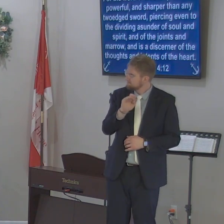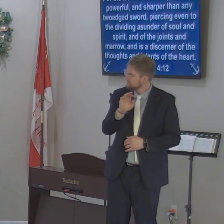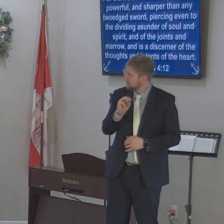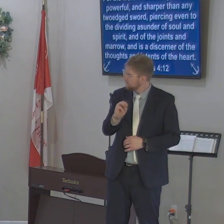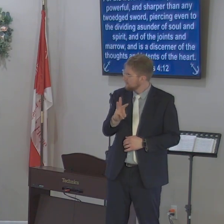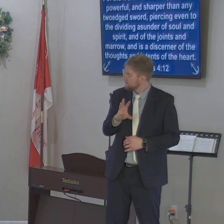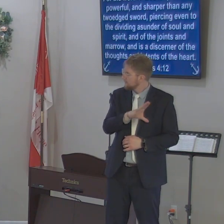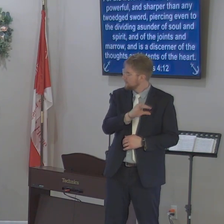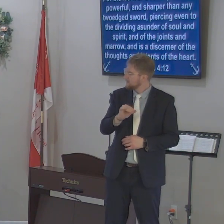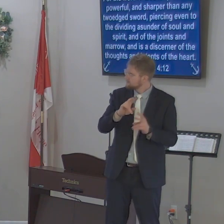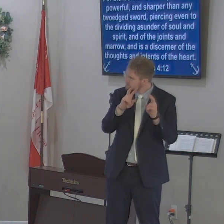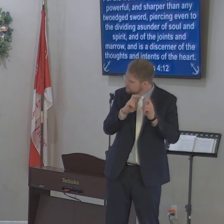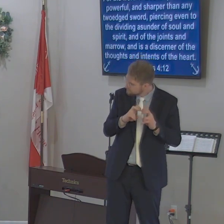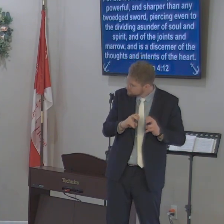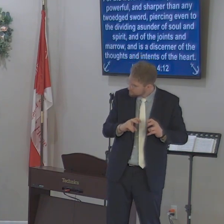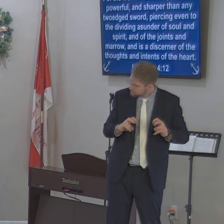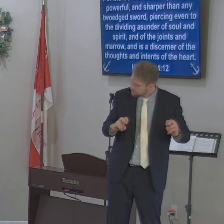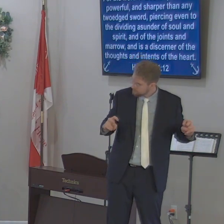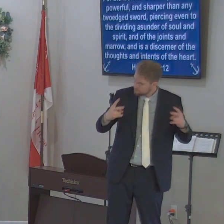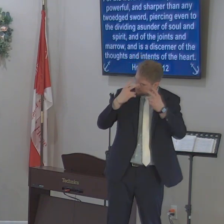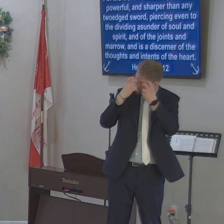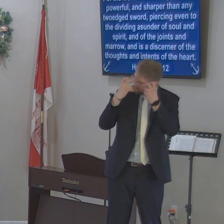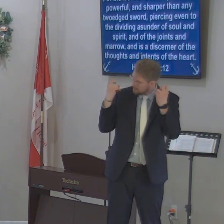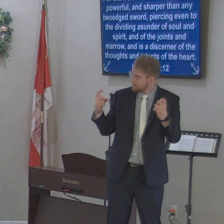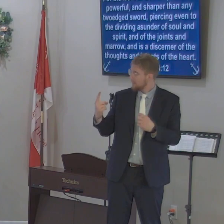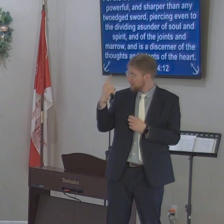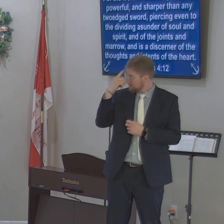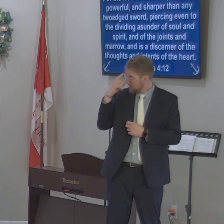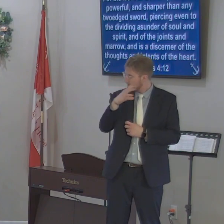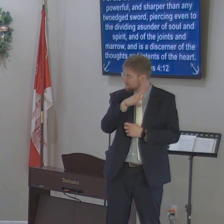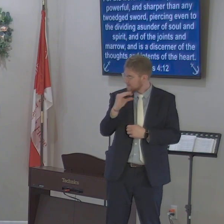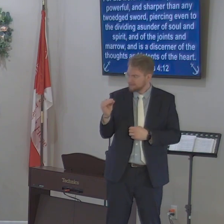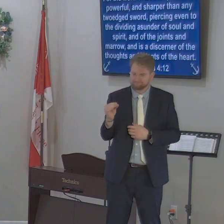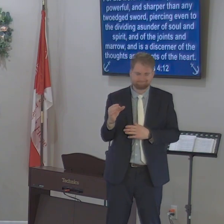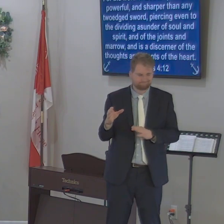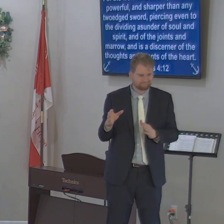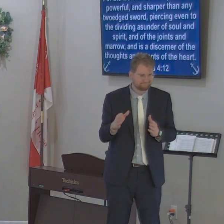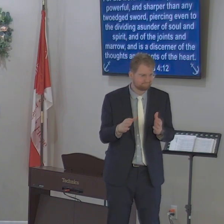is a discerner of the thoughts and intents of the heart.